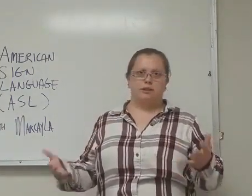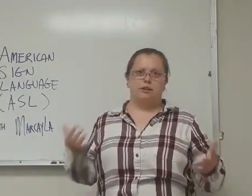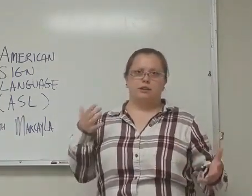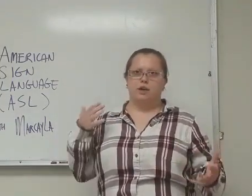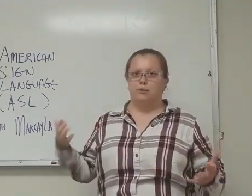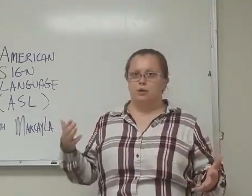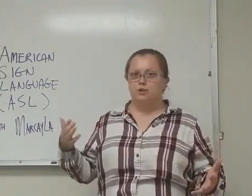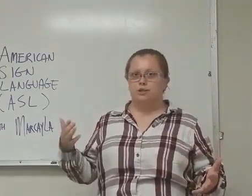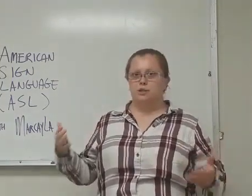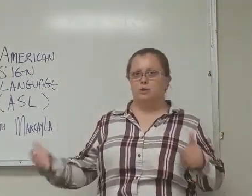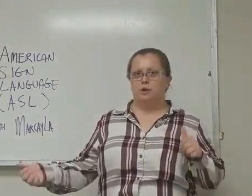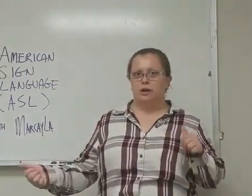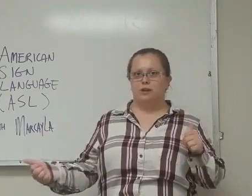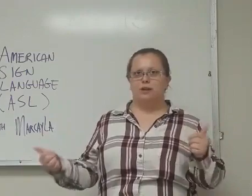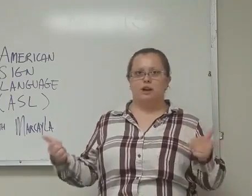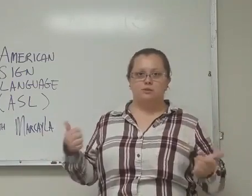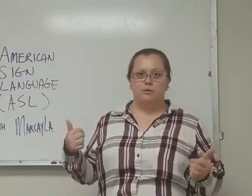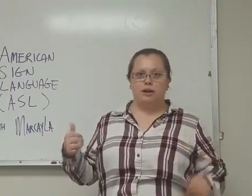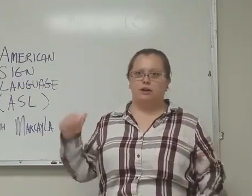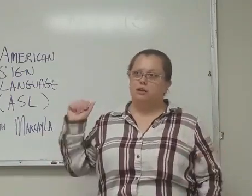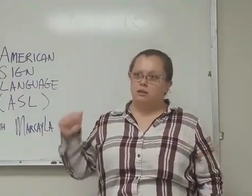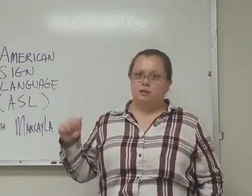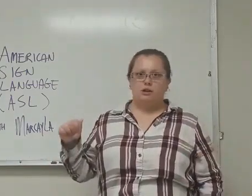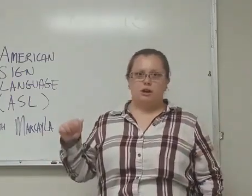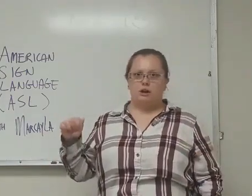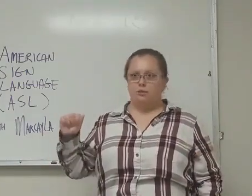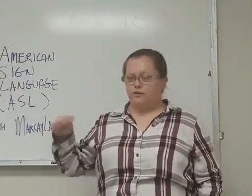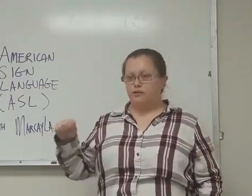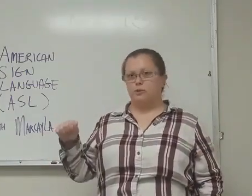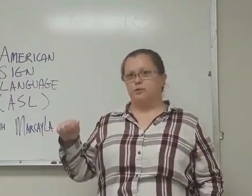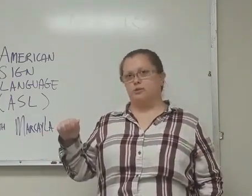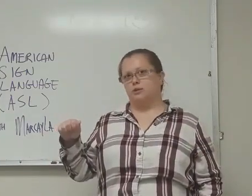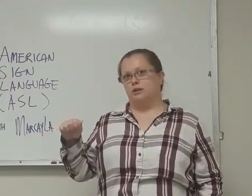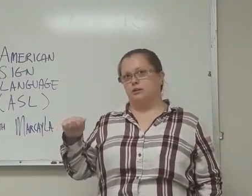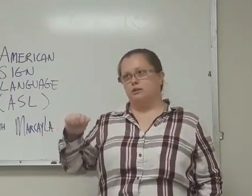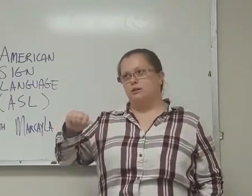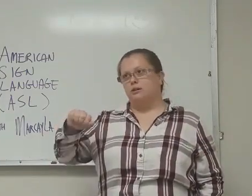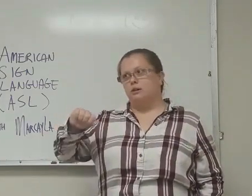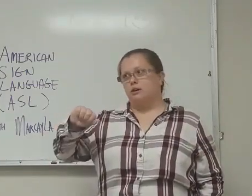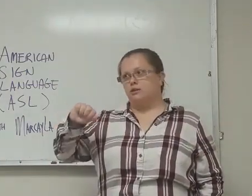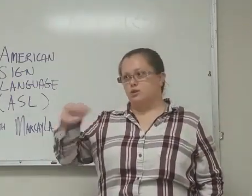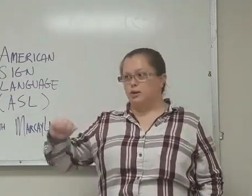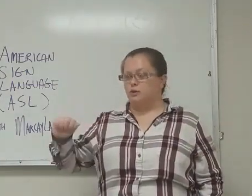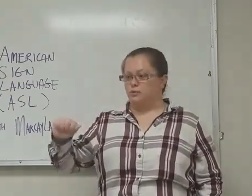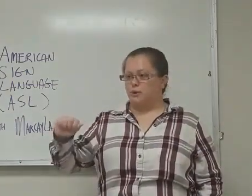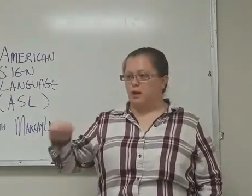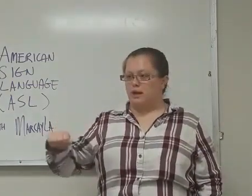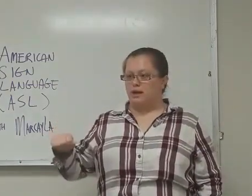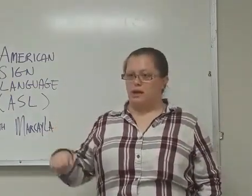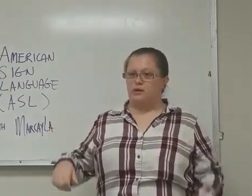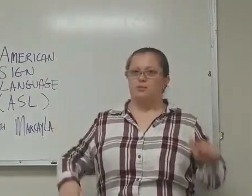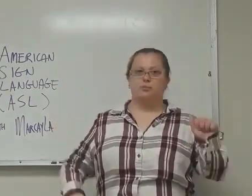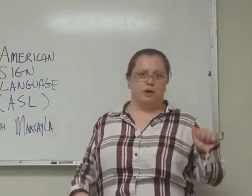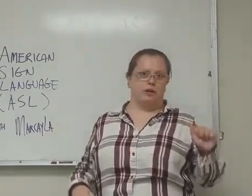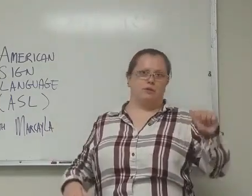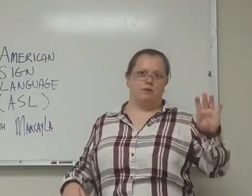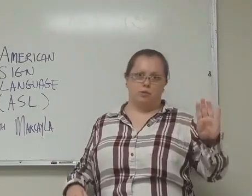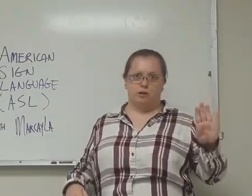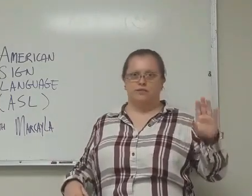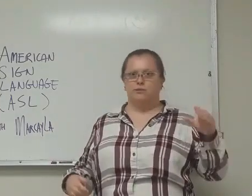the numbers and the alphabet. I'm comfortable with doing it with my right hand, but if you're more comfortable